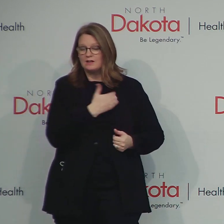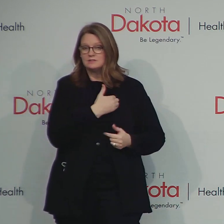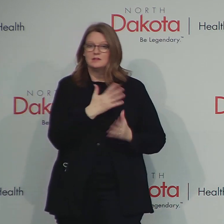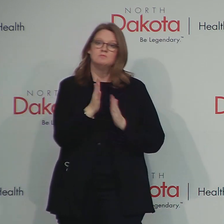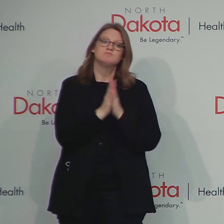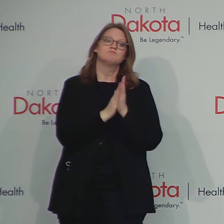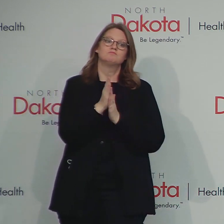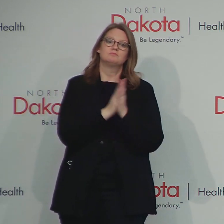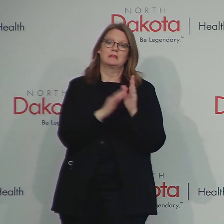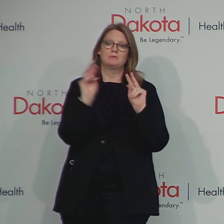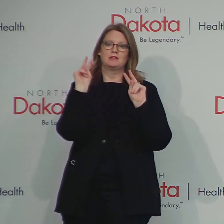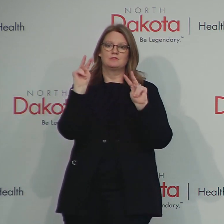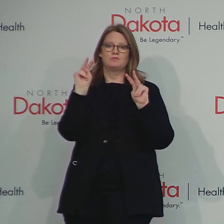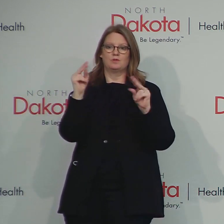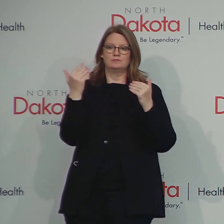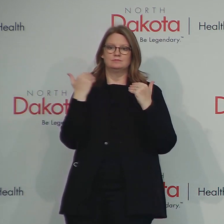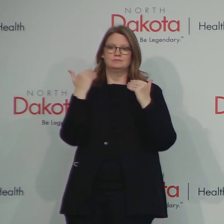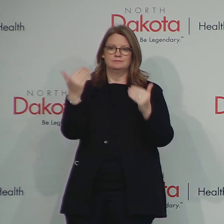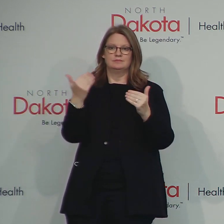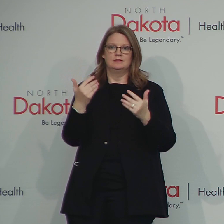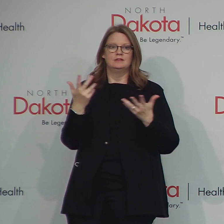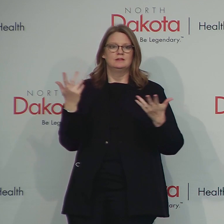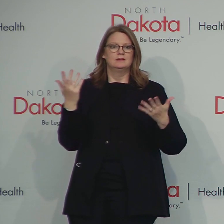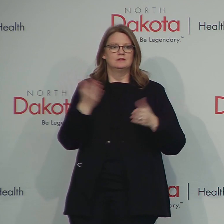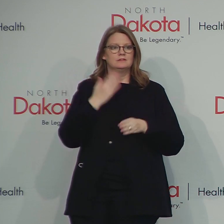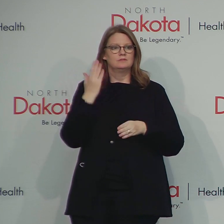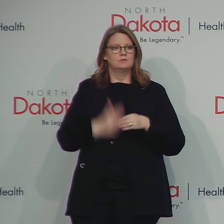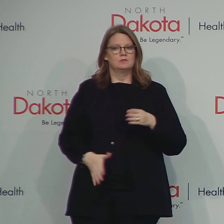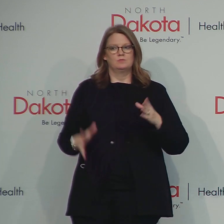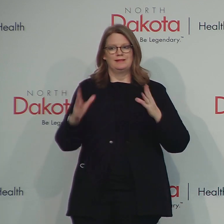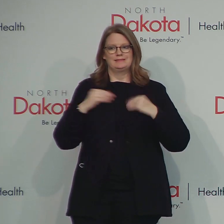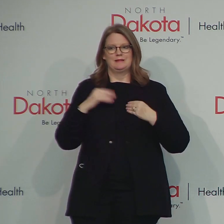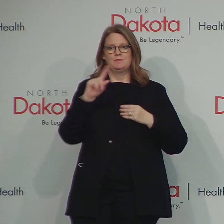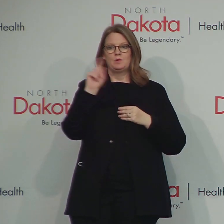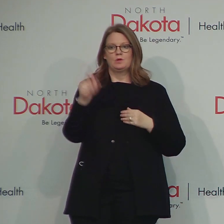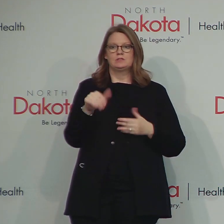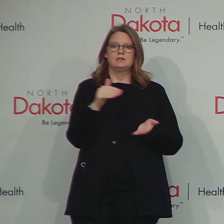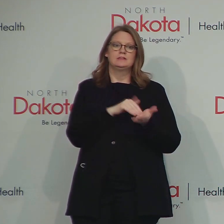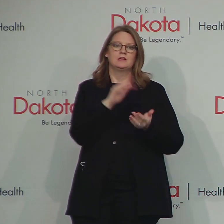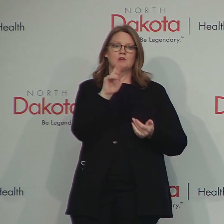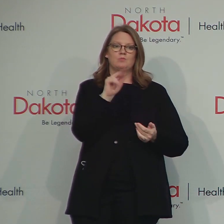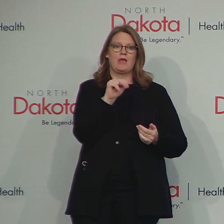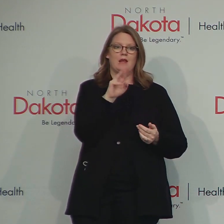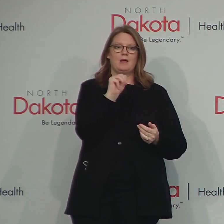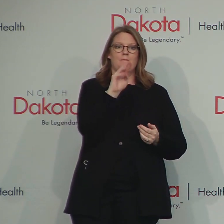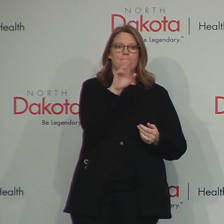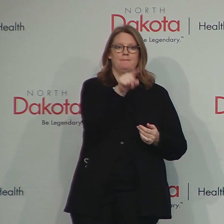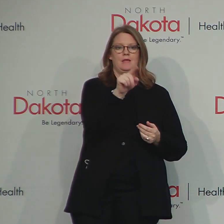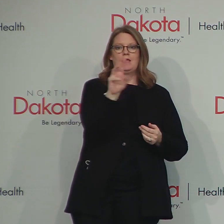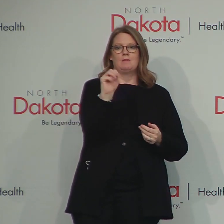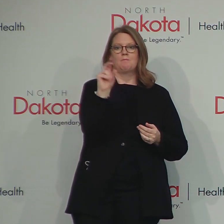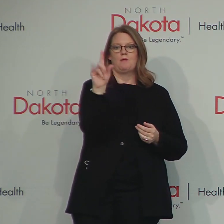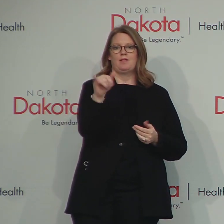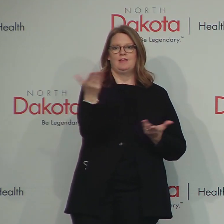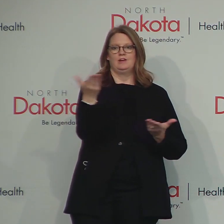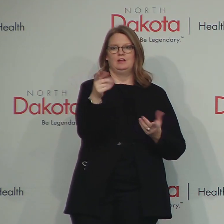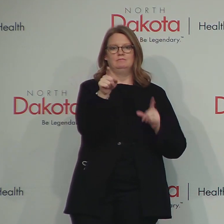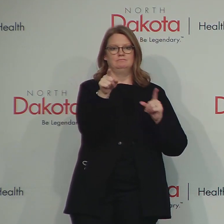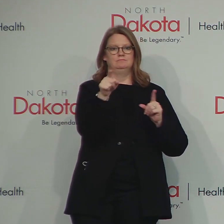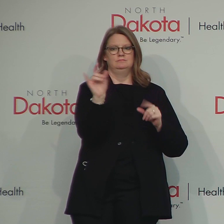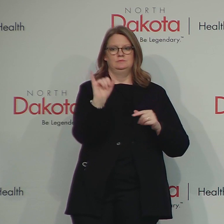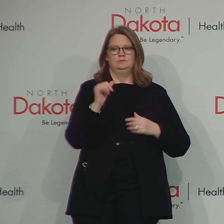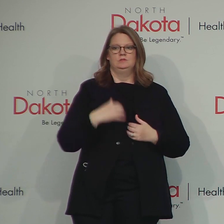forward to continuing to move forward together. With that, we'll now stand for questions. Dr. Ranum and Molly are here to take your